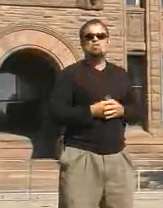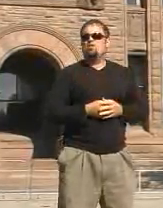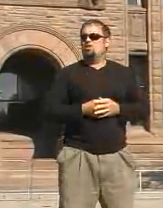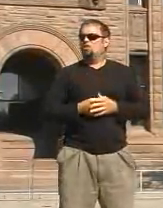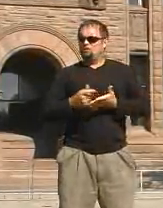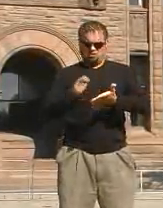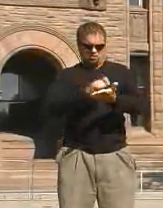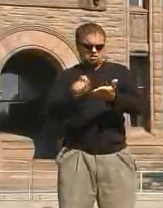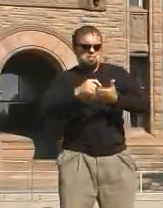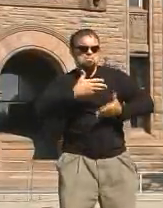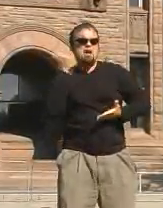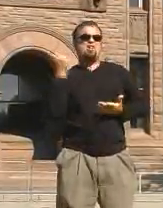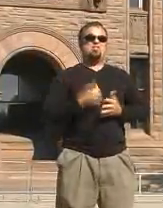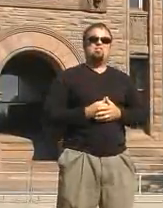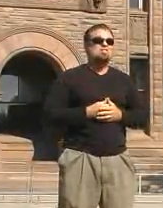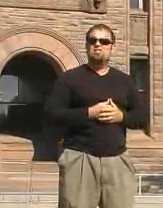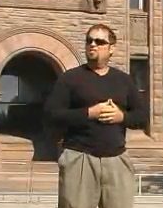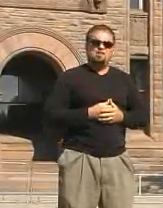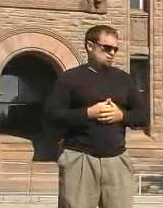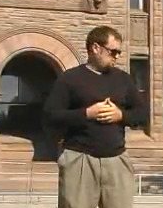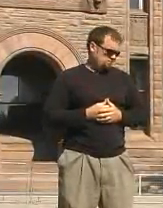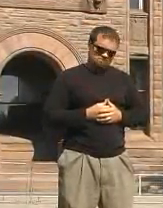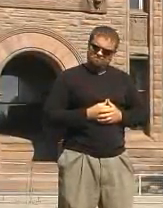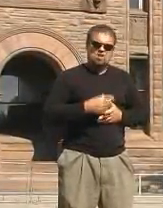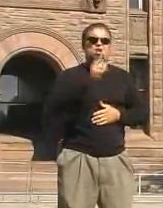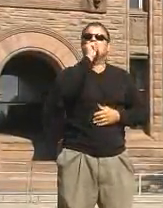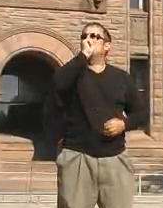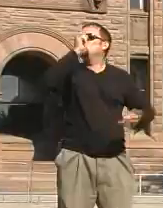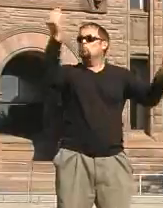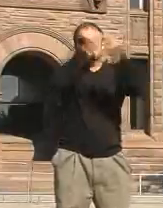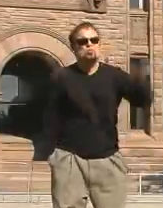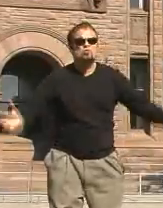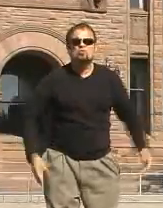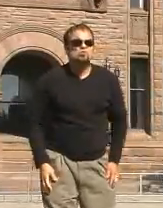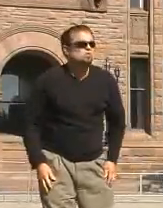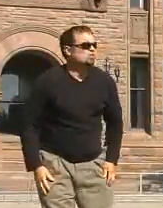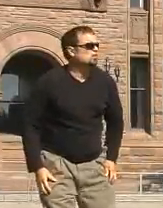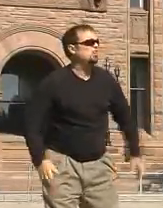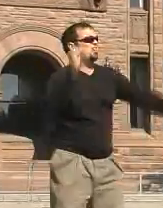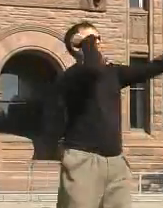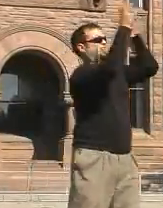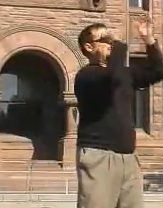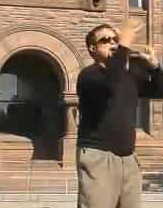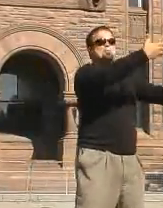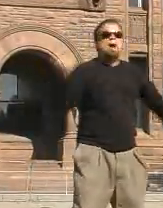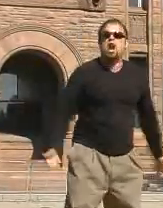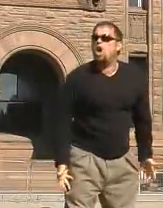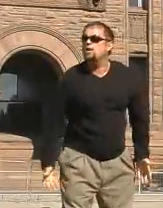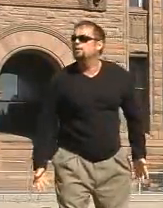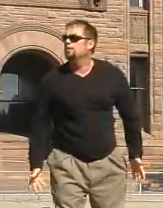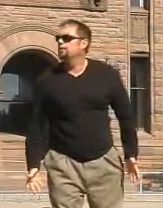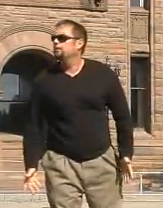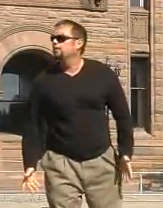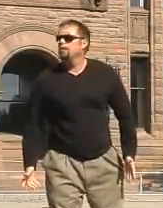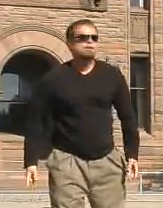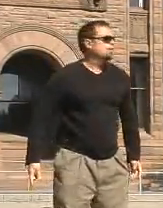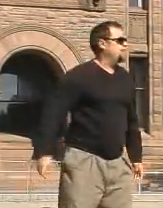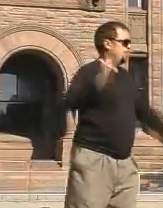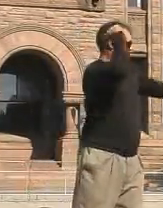oral method of communication is better. You need to read and write and speak. And that's simply not true. Sign language